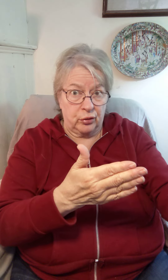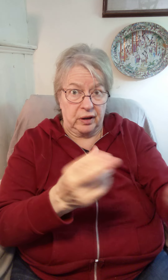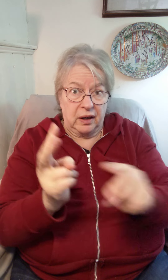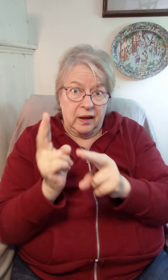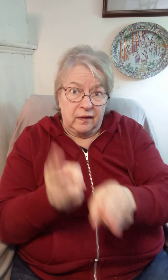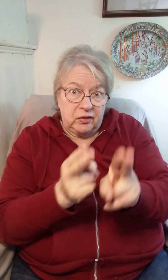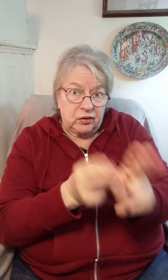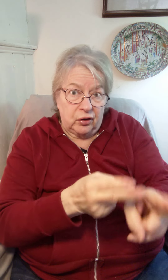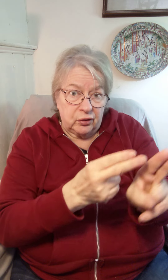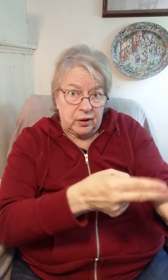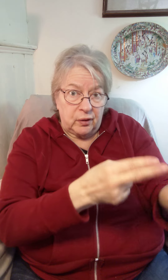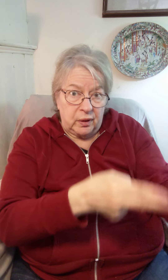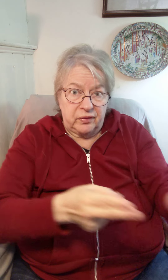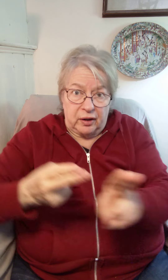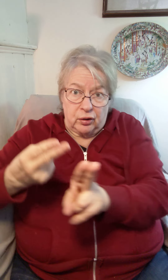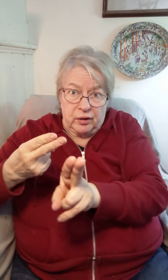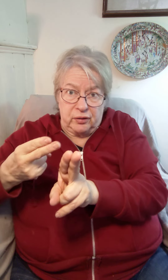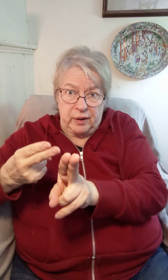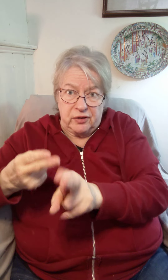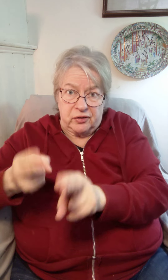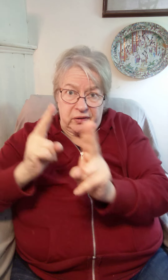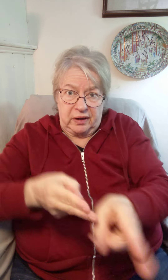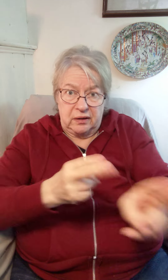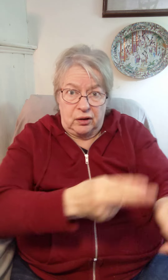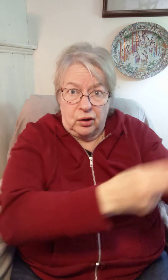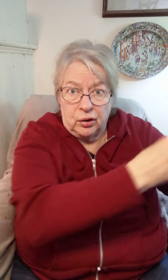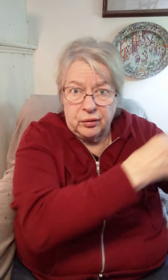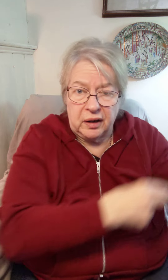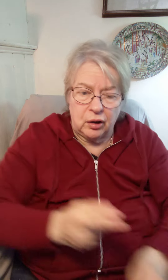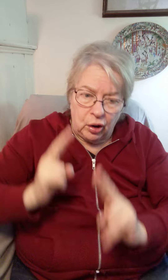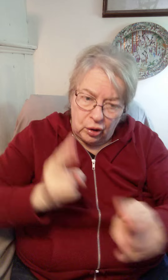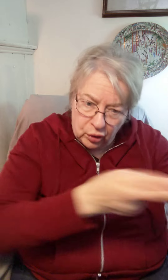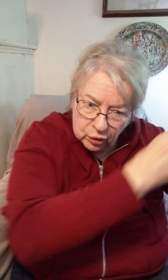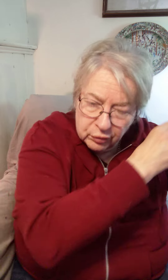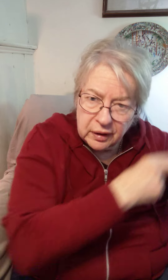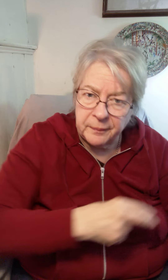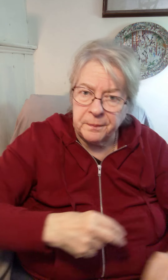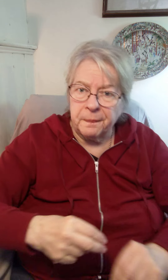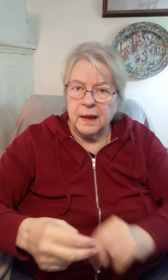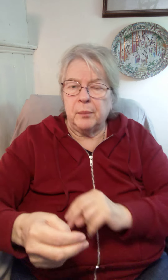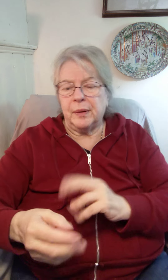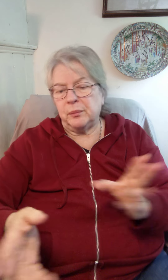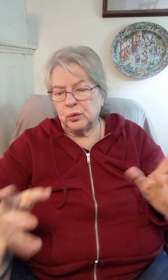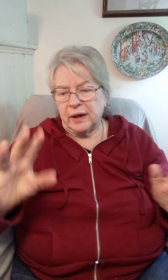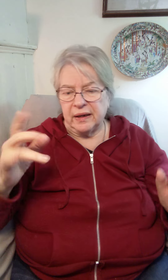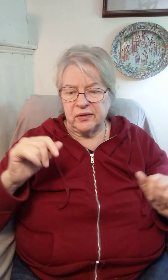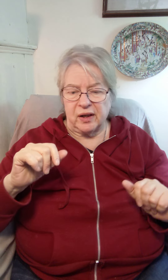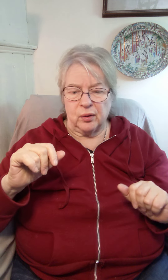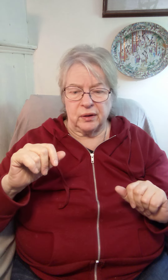Hurry. This is also another way of saying hurry. Two H's, hurry, hurry. But more ASL